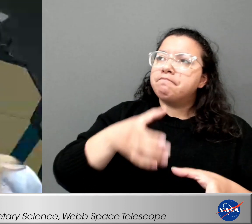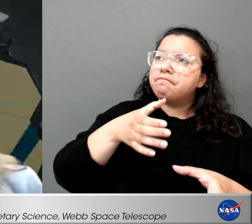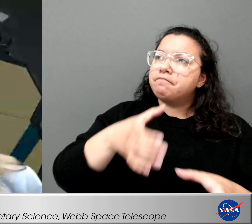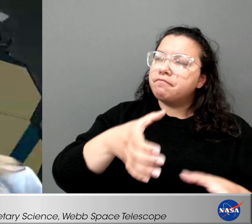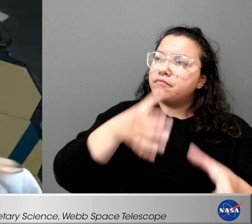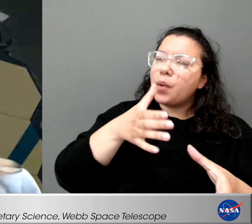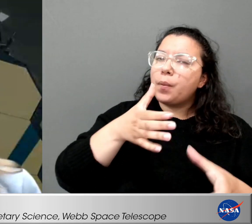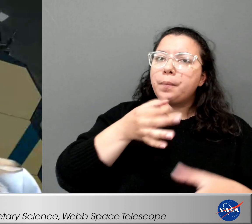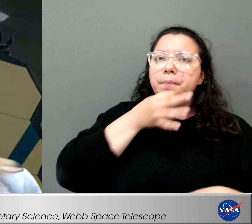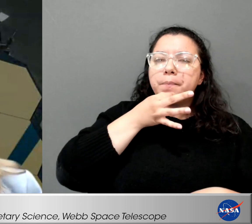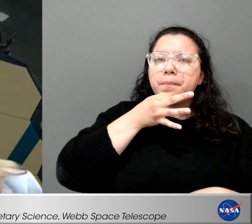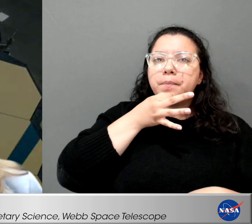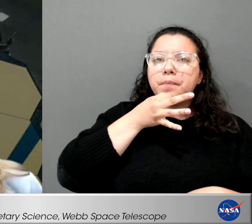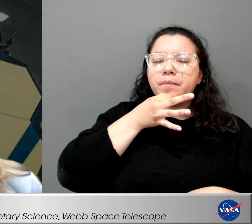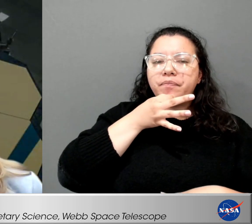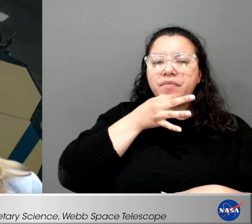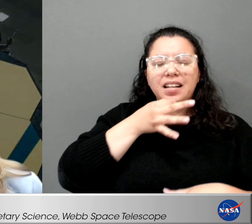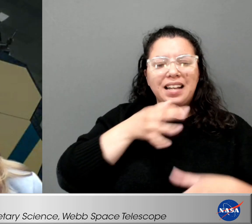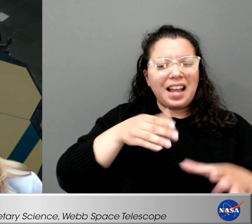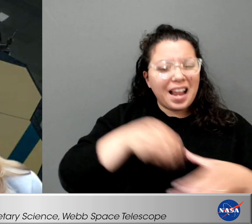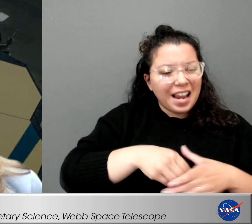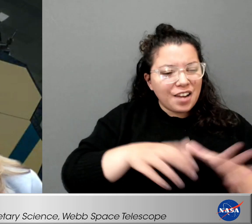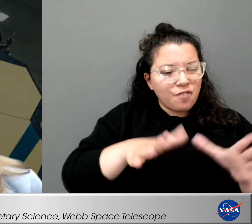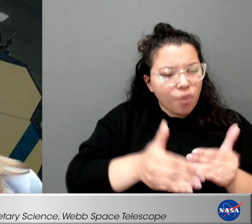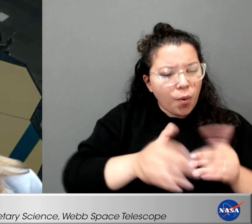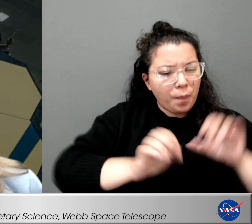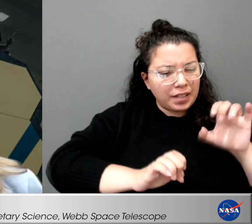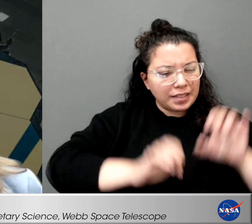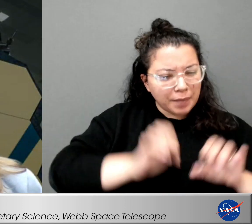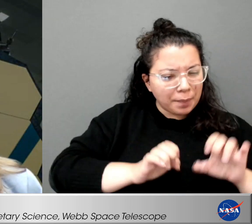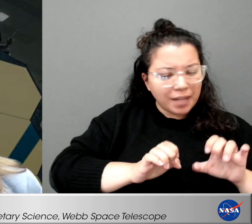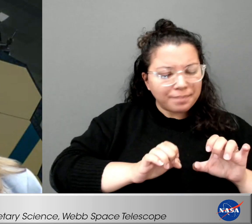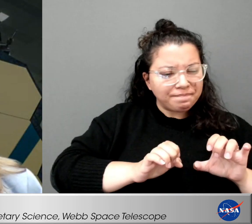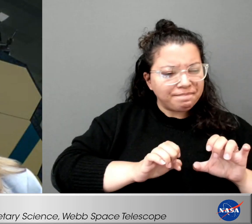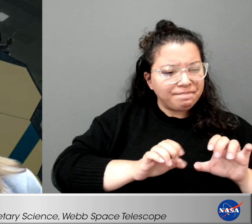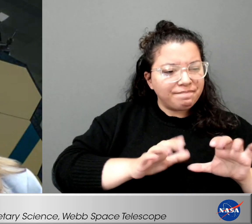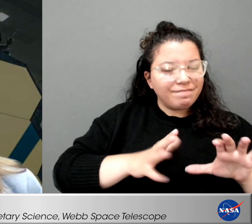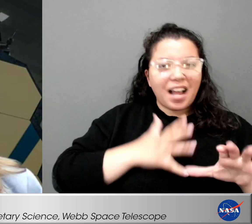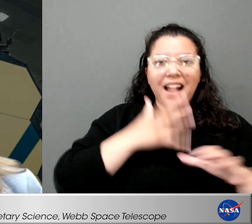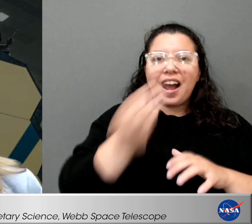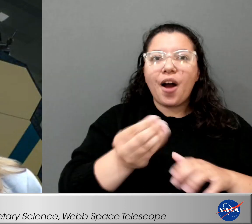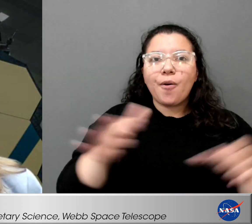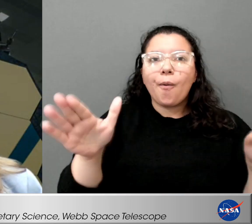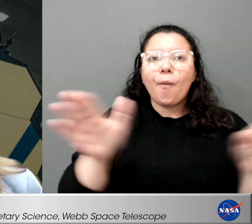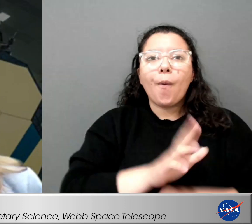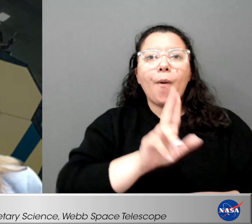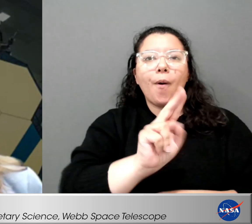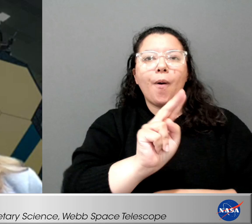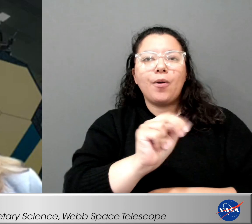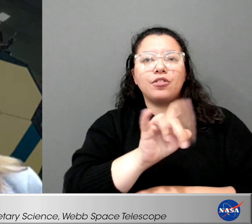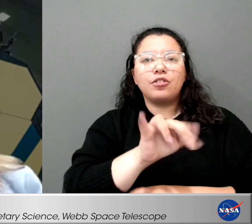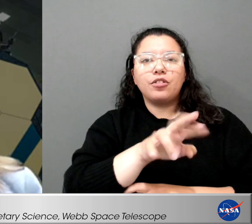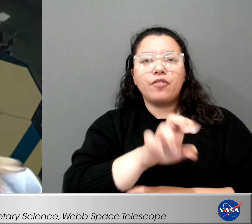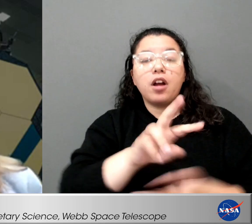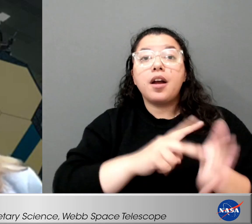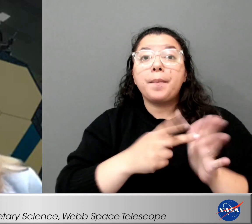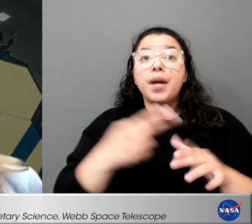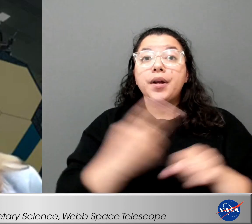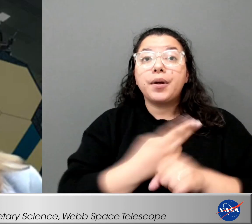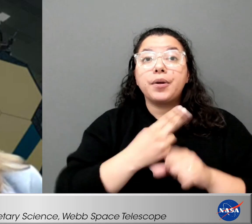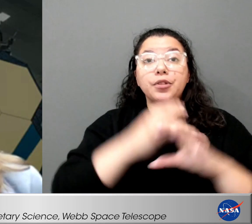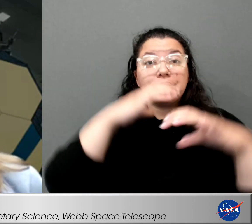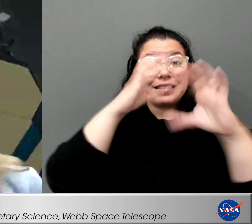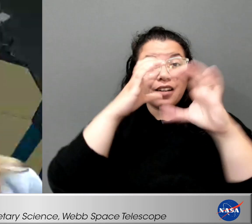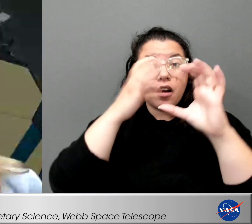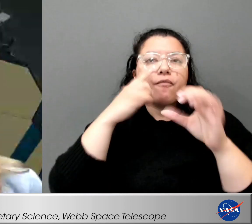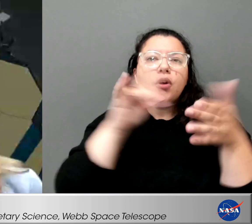washing beakers and running scientific equipment to the entire universe and using telescopes to study chemistry, not only in our